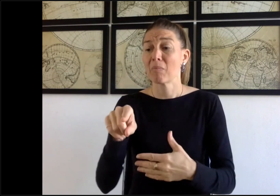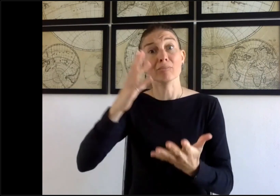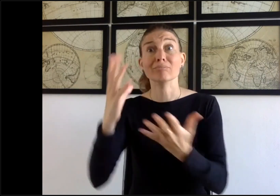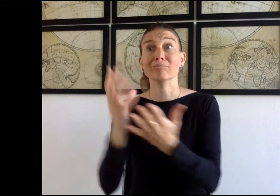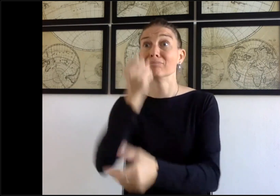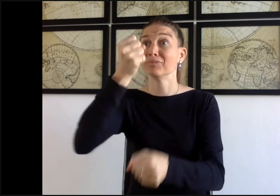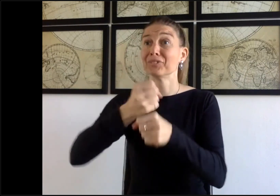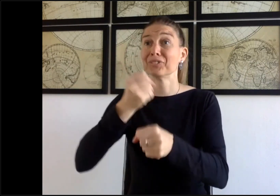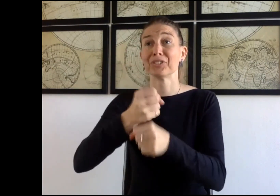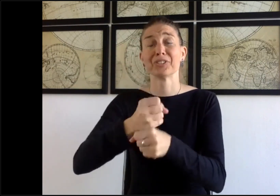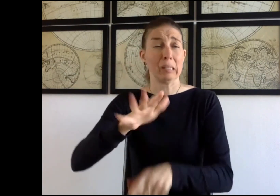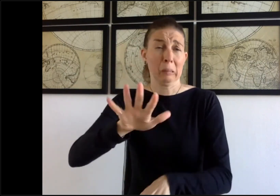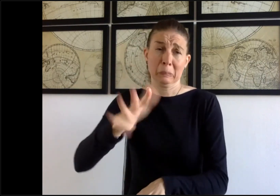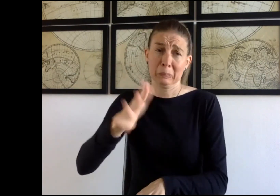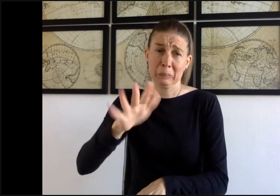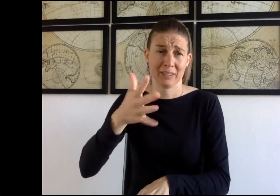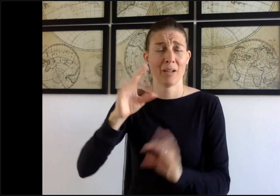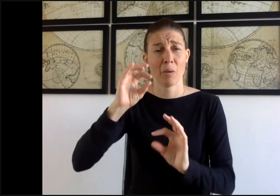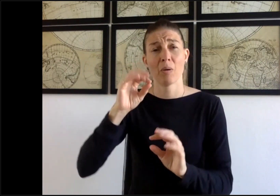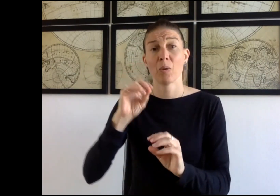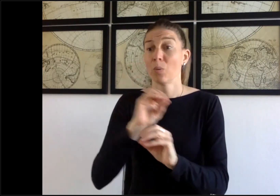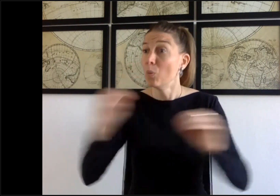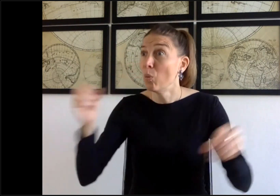to overcome the various barriers that these people face.